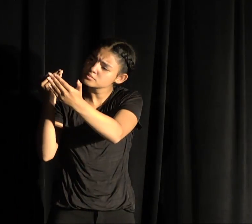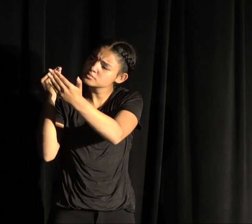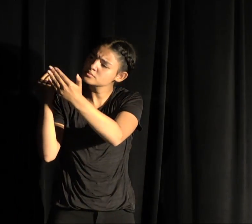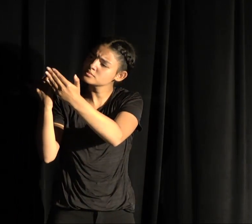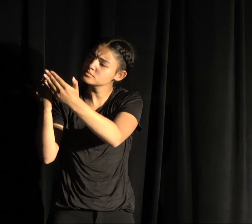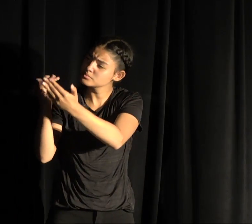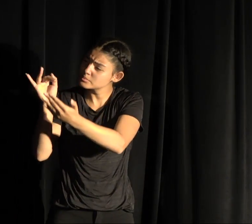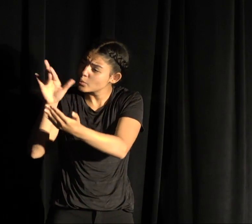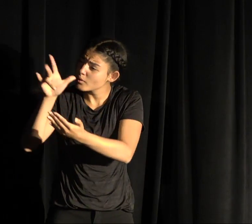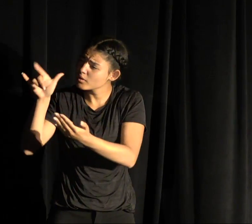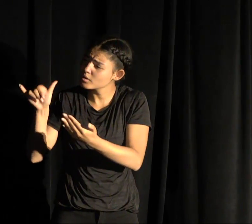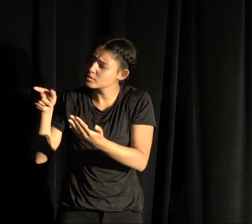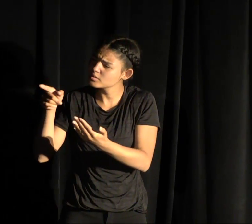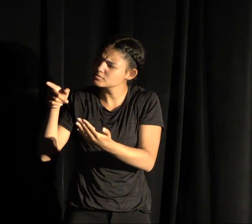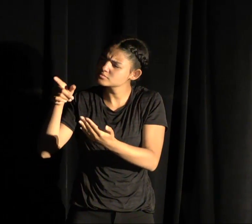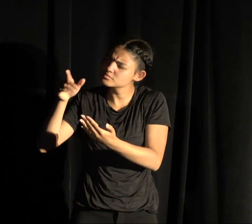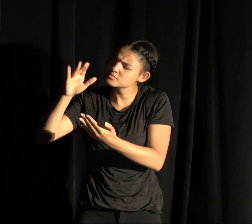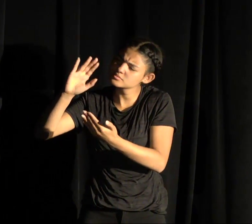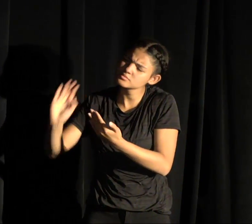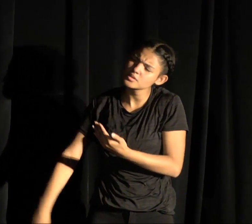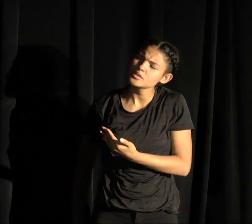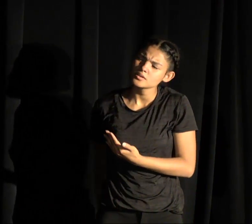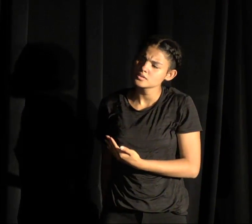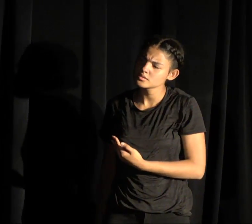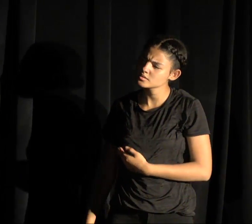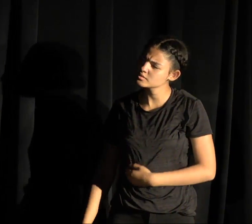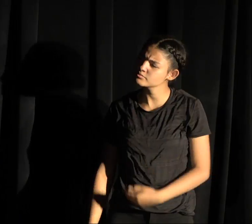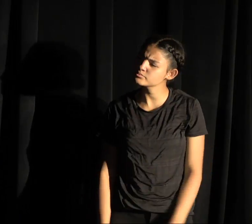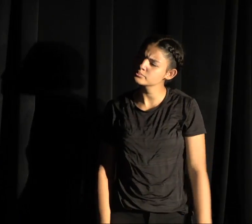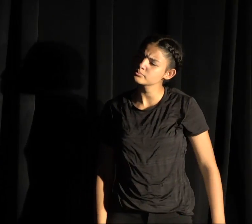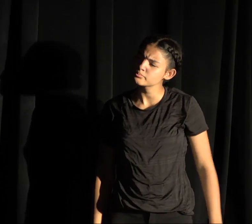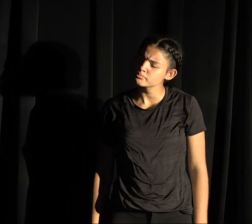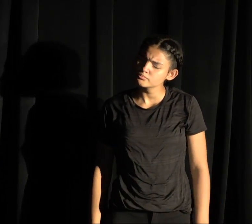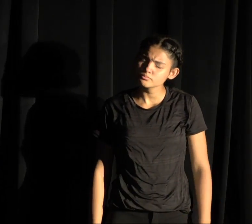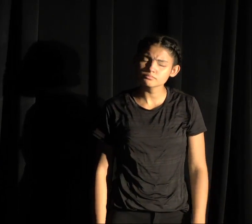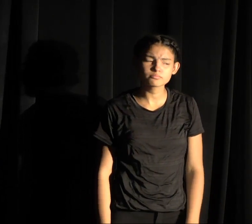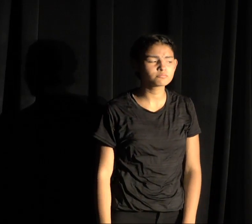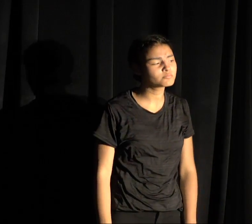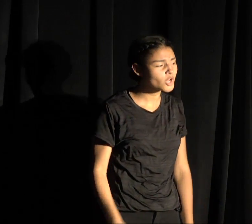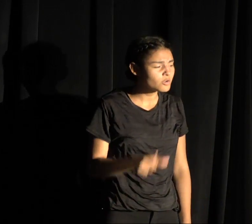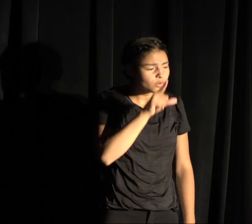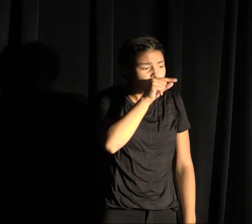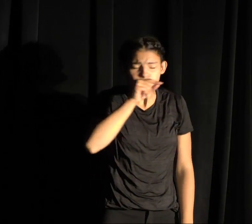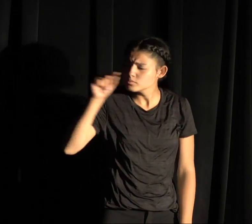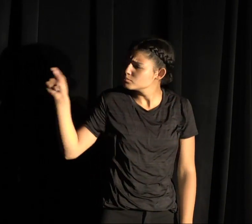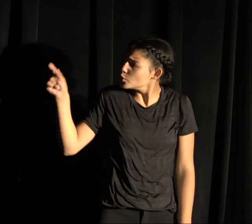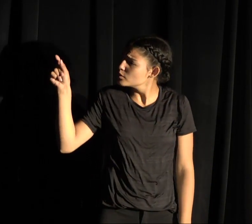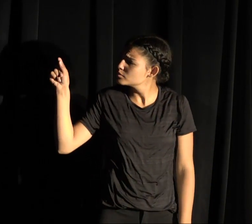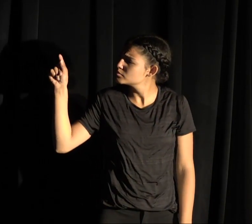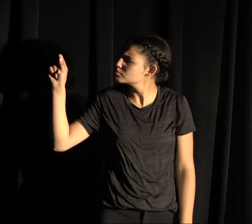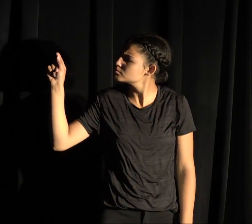Now summer is coming closer and closer. I think I can taste the July once. I can't taste the July once more.